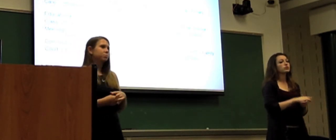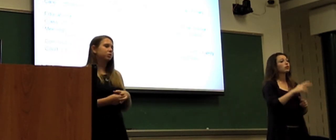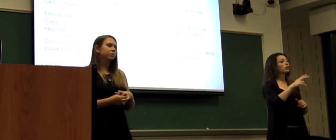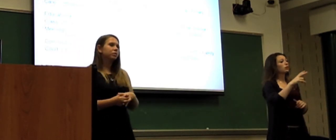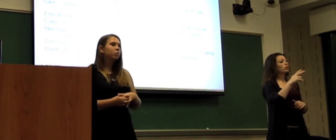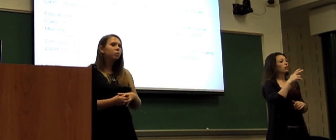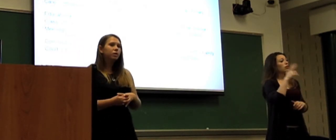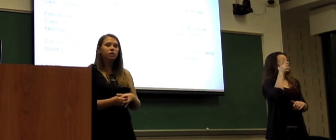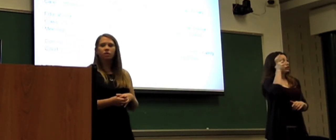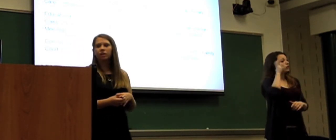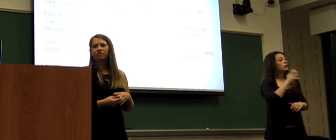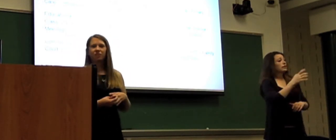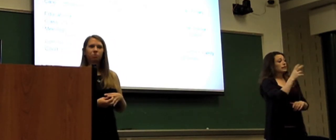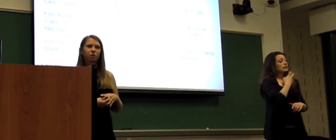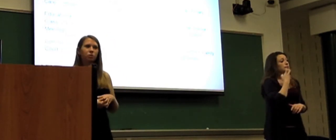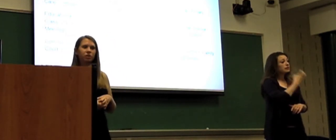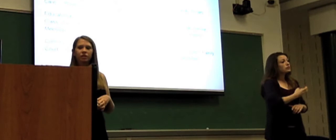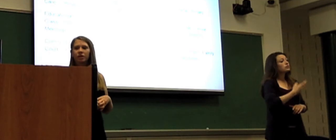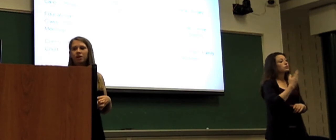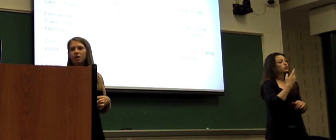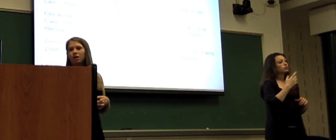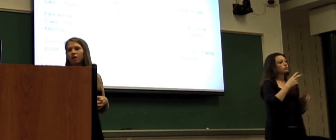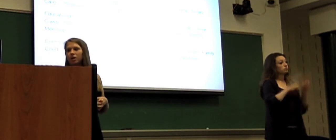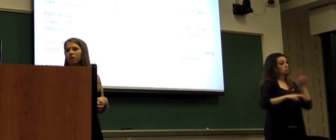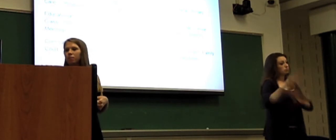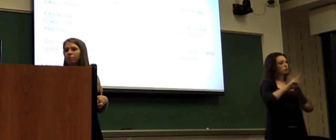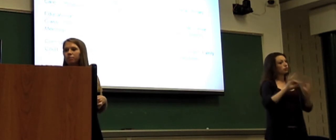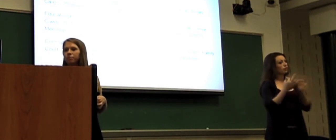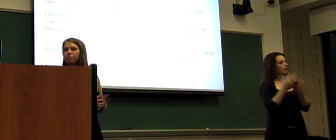I got to observe in court, a lot of family court.